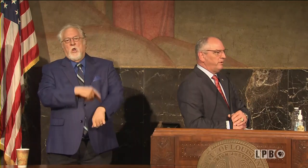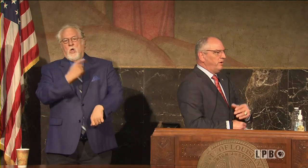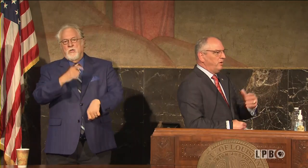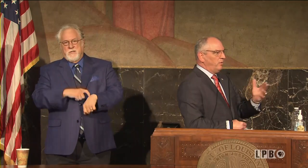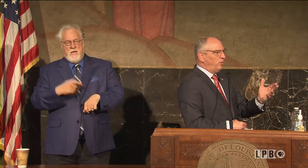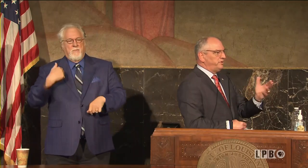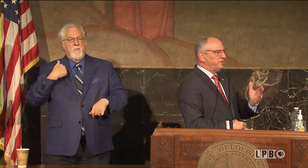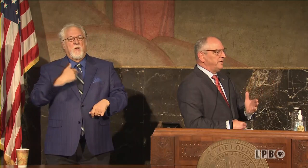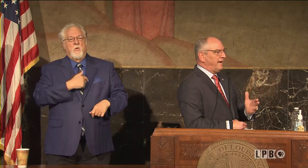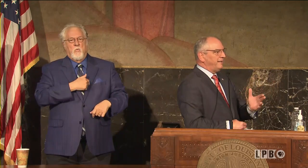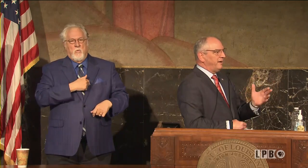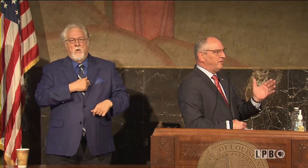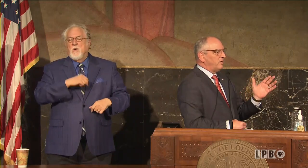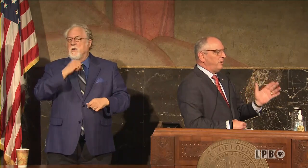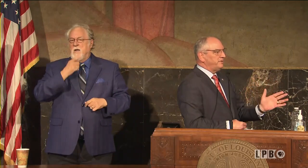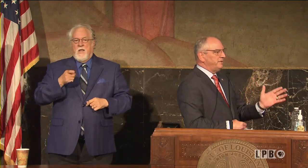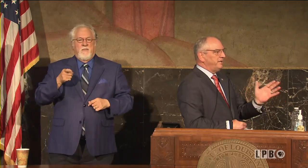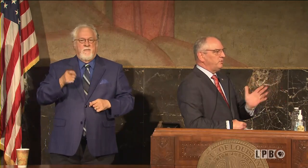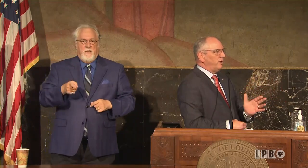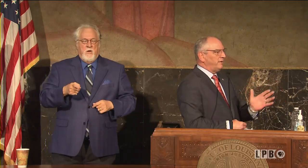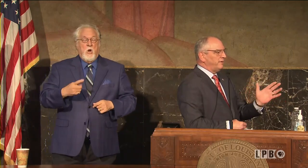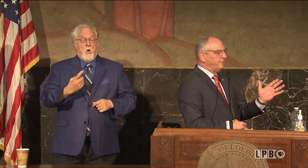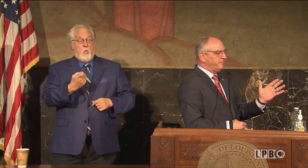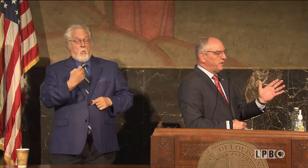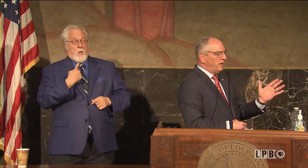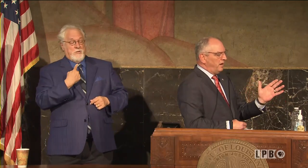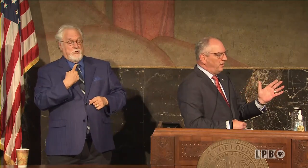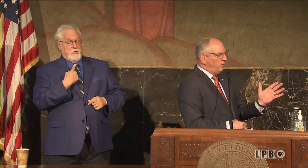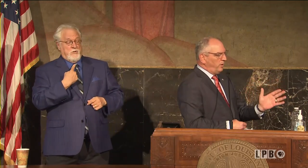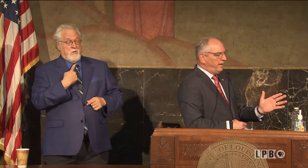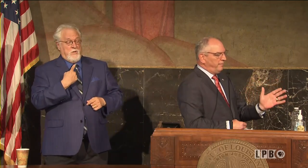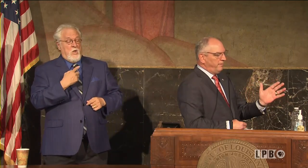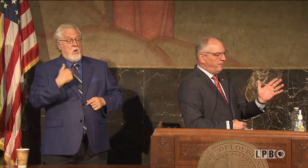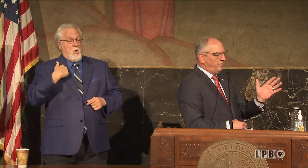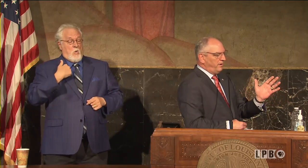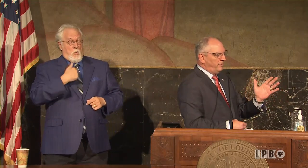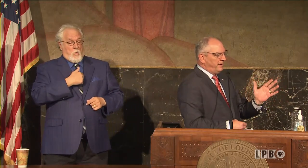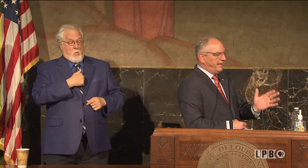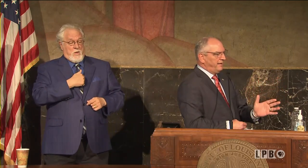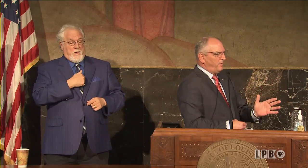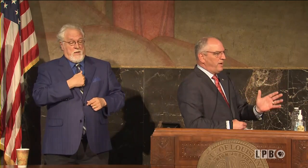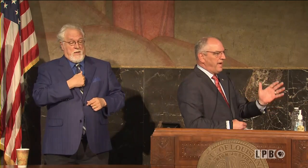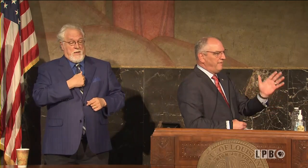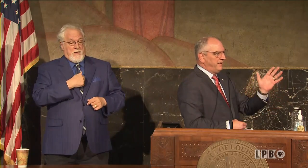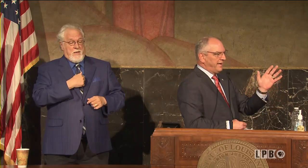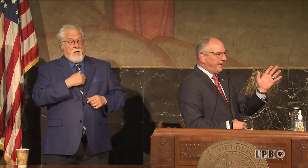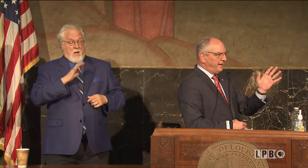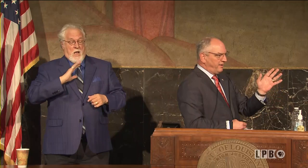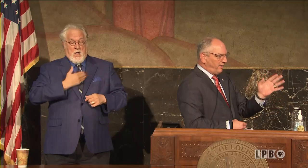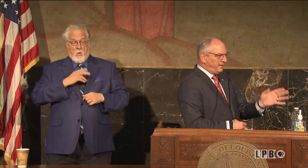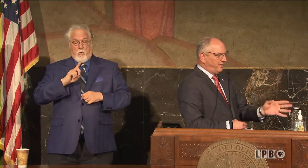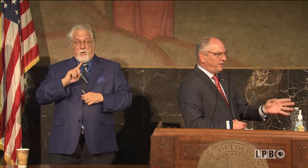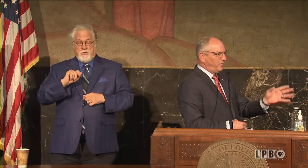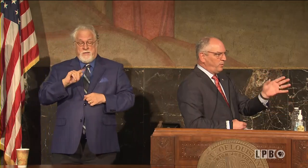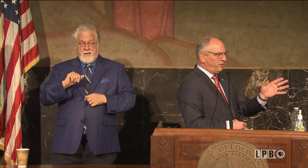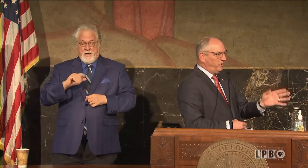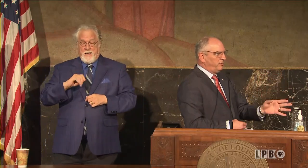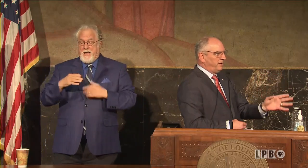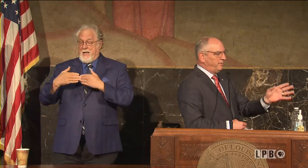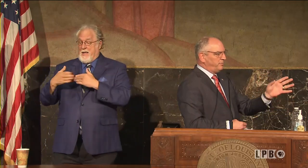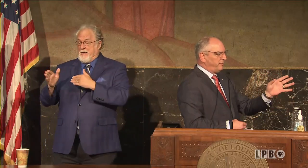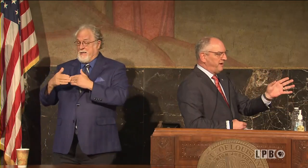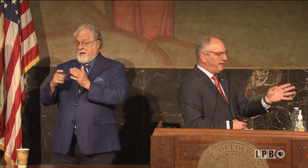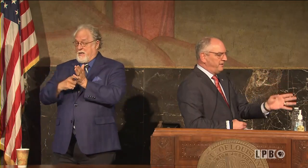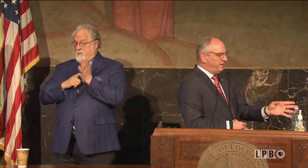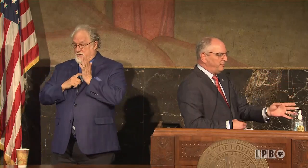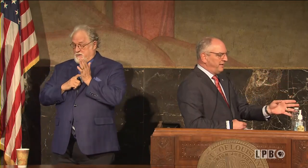but we're just not there. The question is whether we, on the data that we have and the gating criteria that we're using